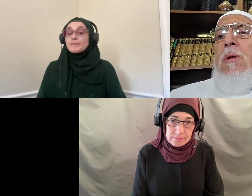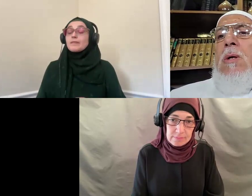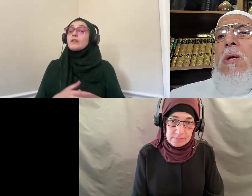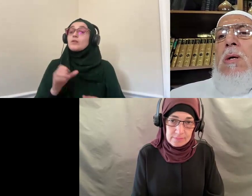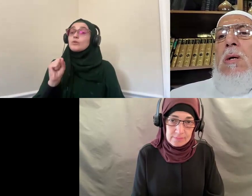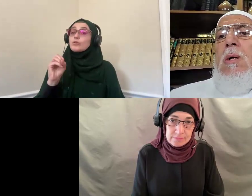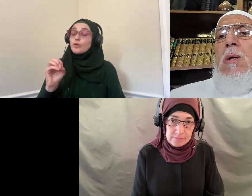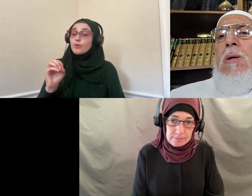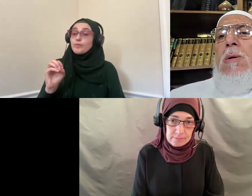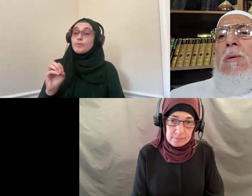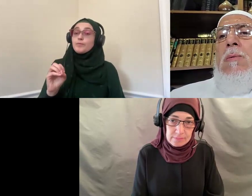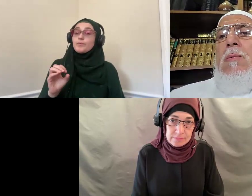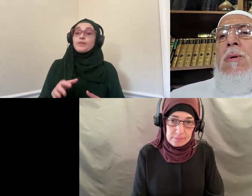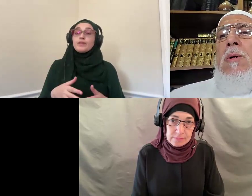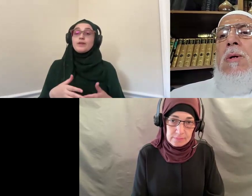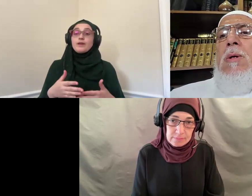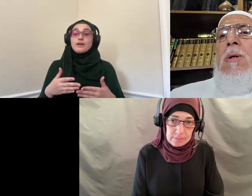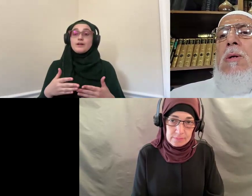So